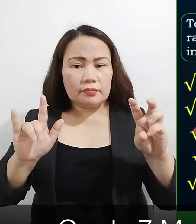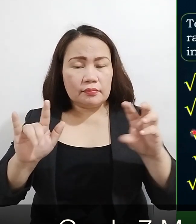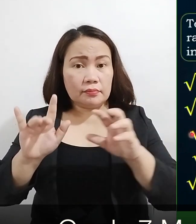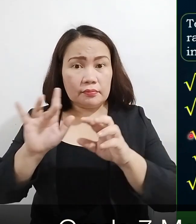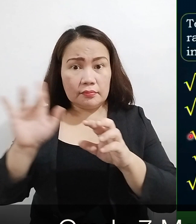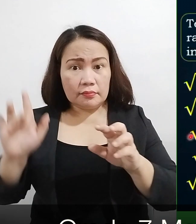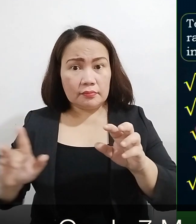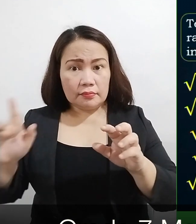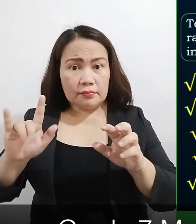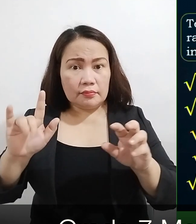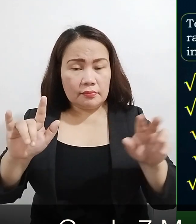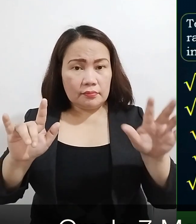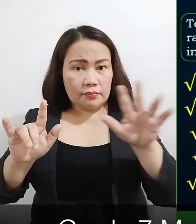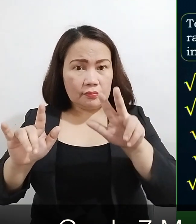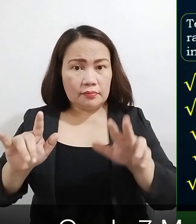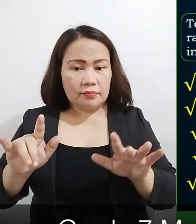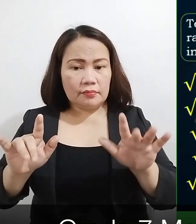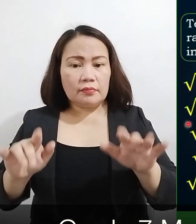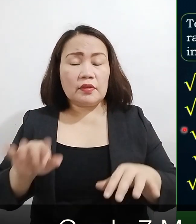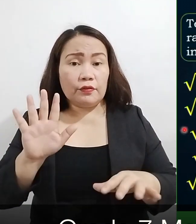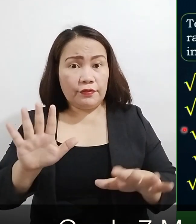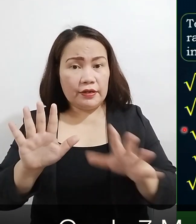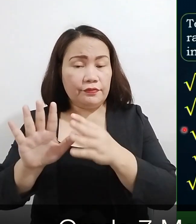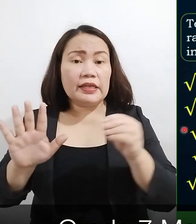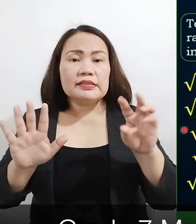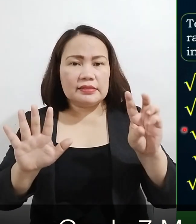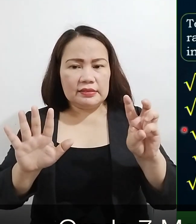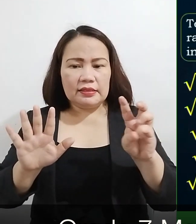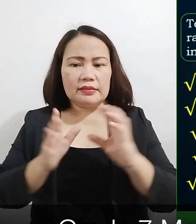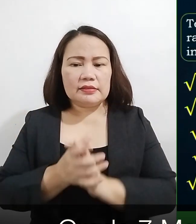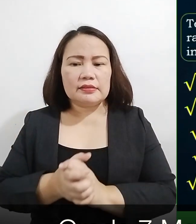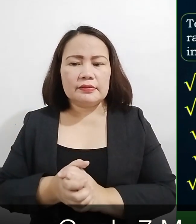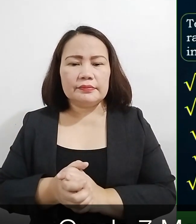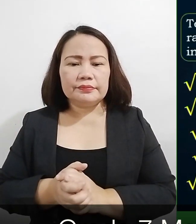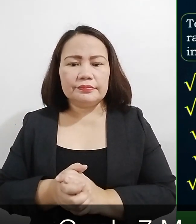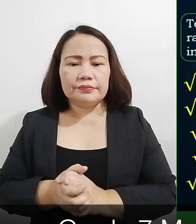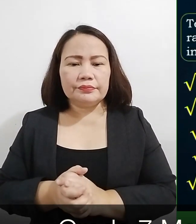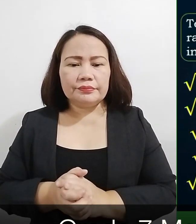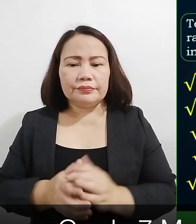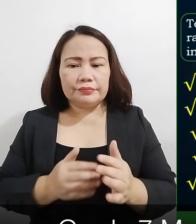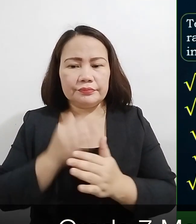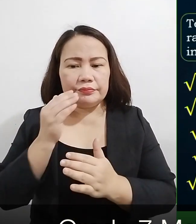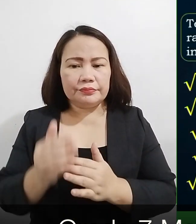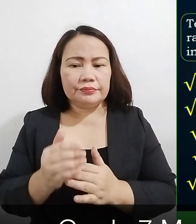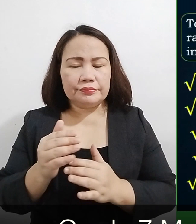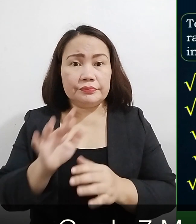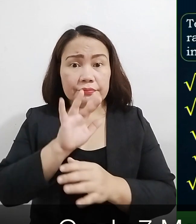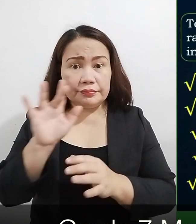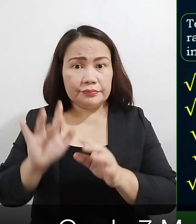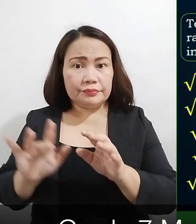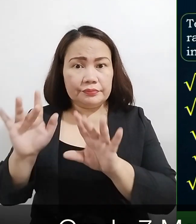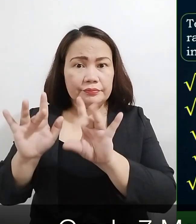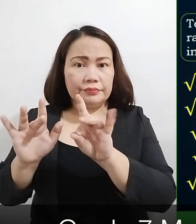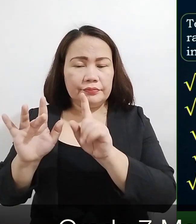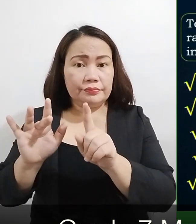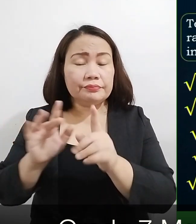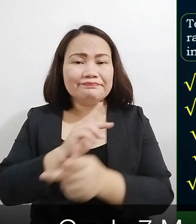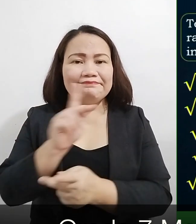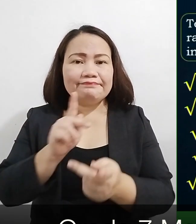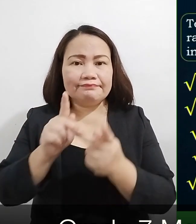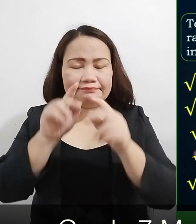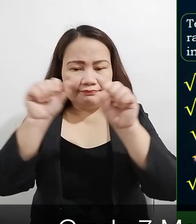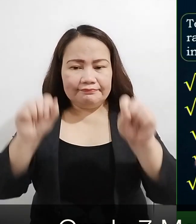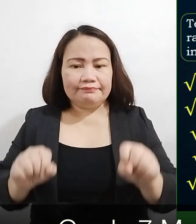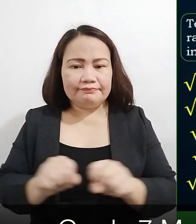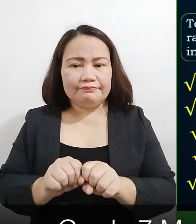36. So, si 25 at 36, 5 and 6. Okay? Next, square root of 81.